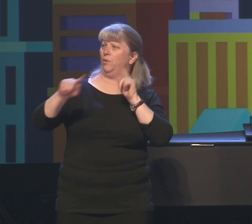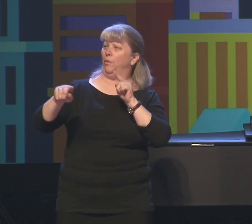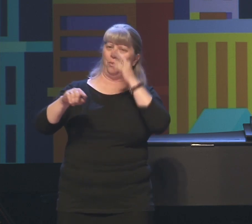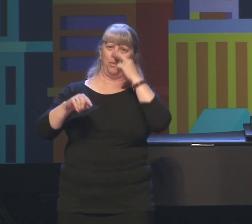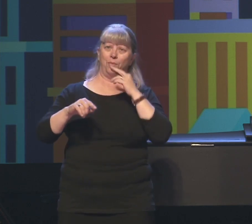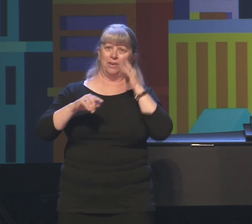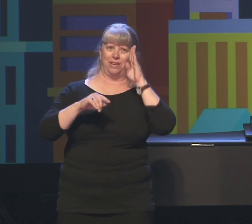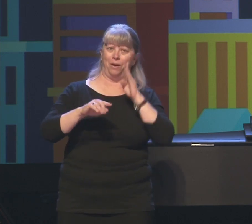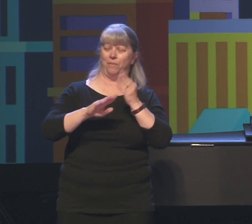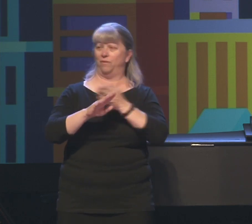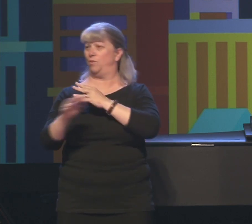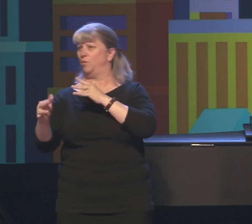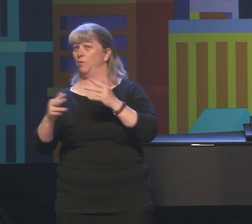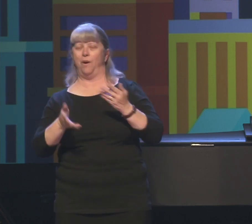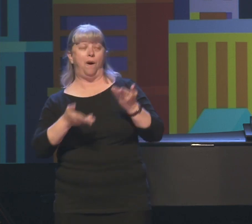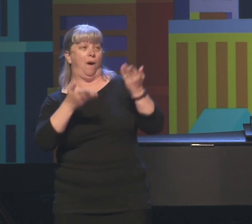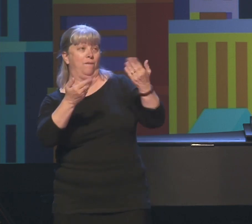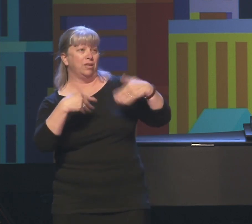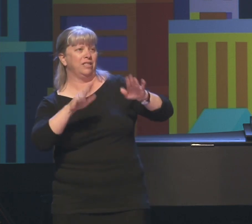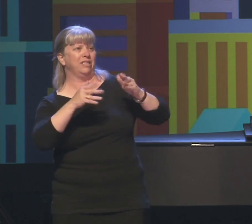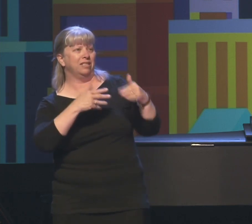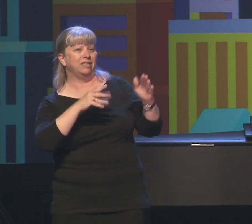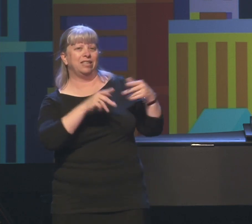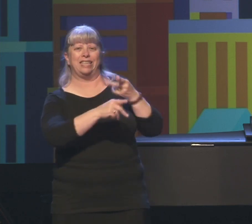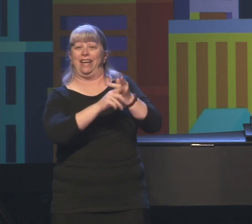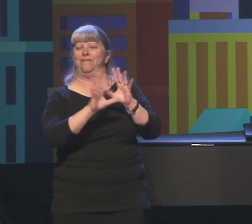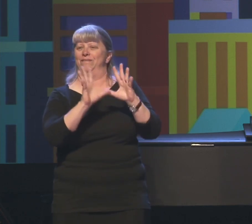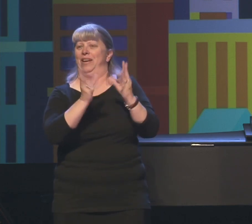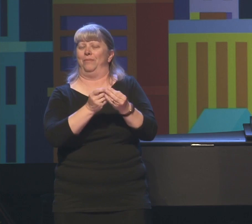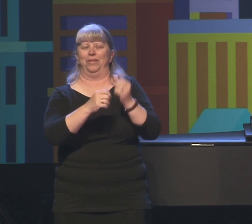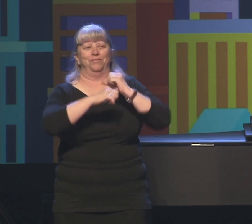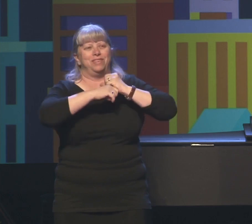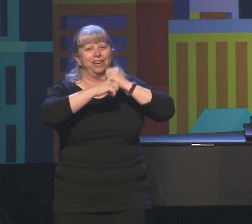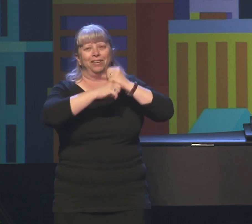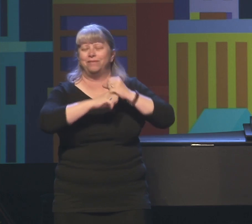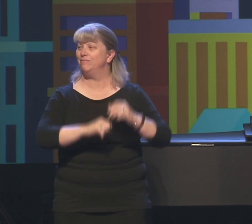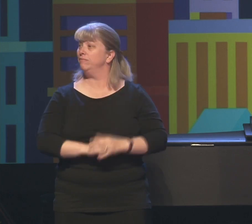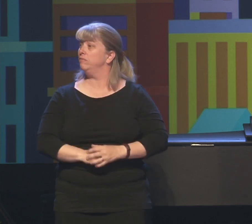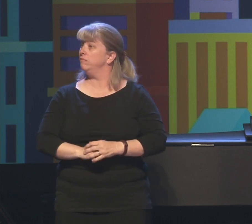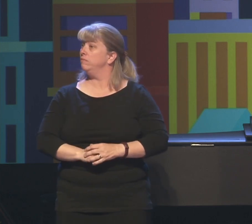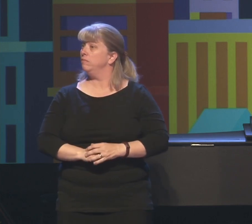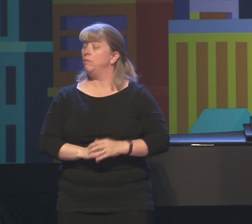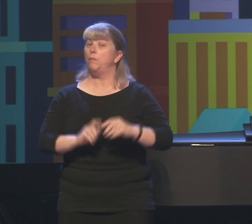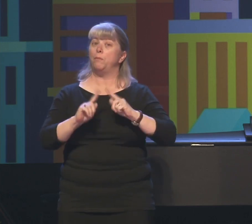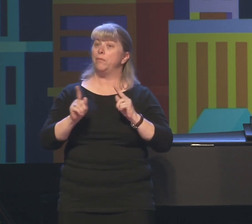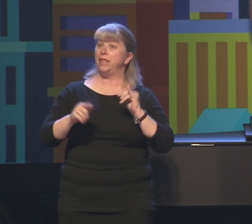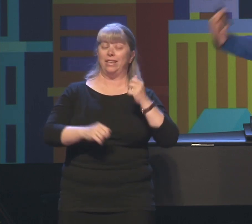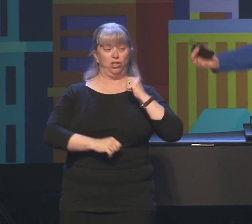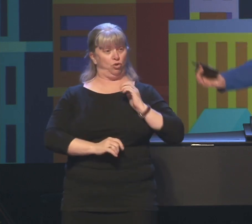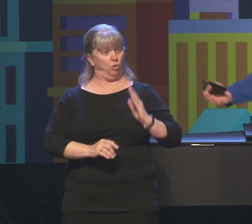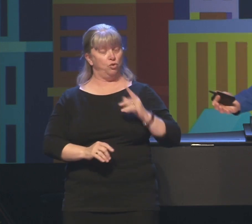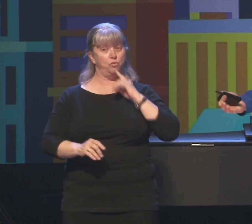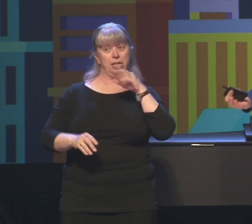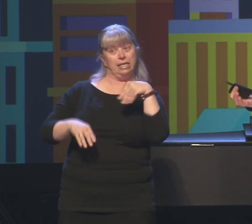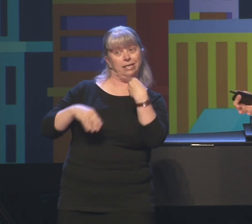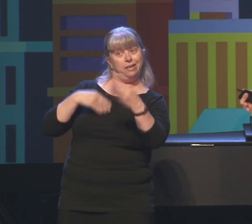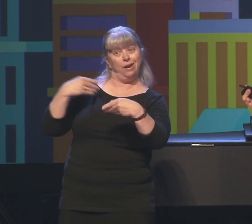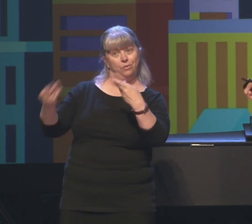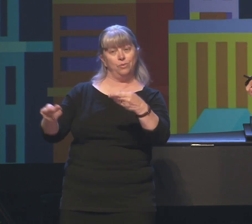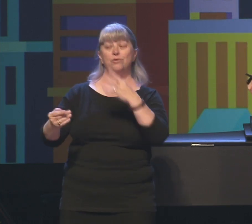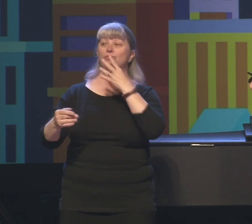before they go out to war and offering all the sacrifices to keep their families protected. But this soldier was very generous to